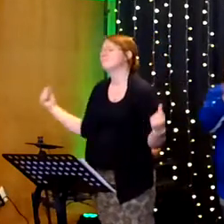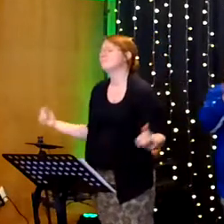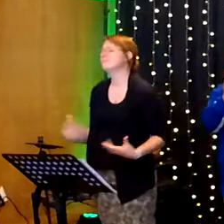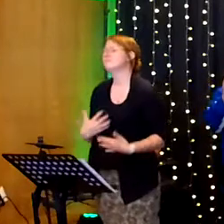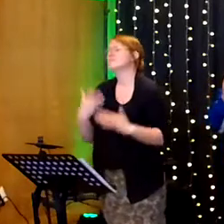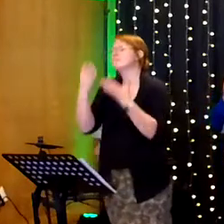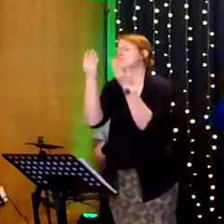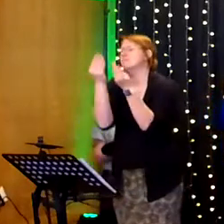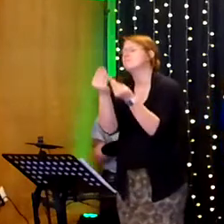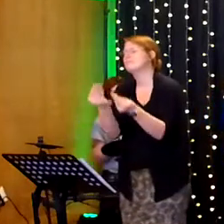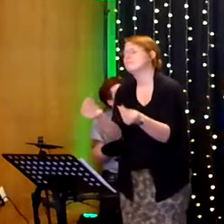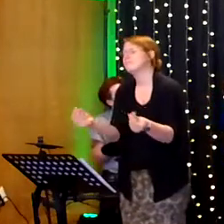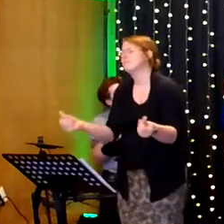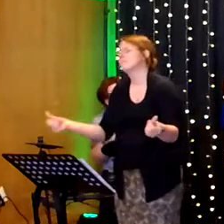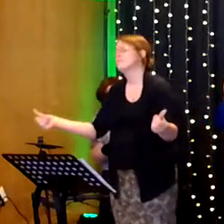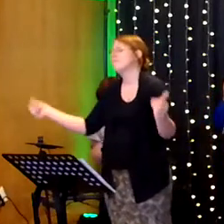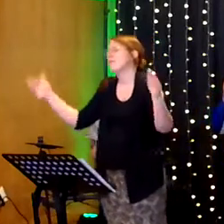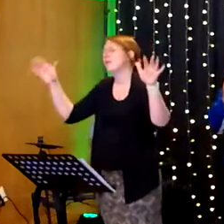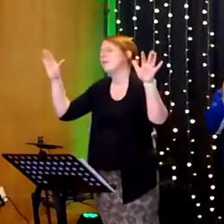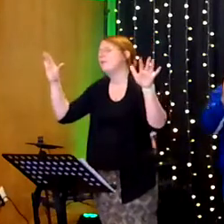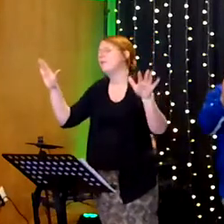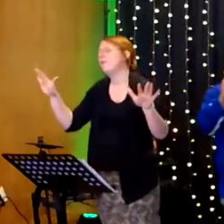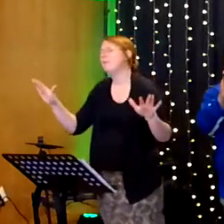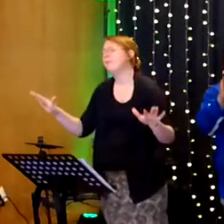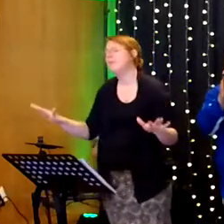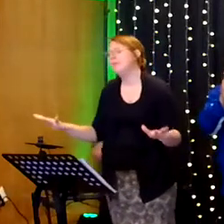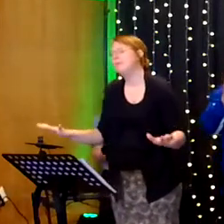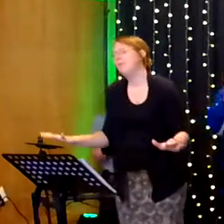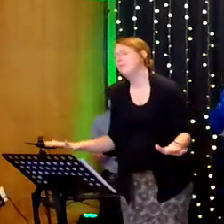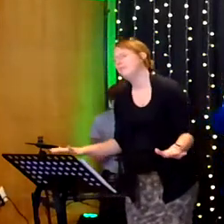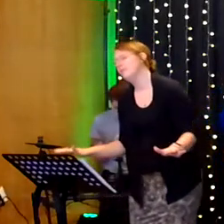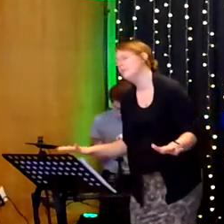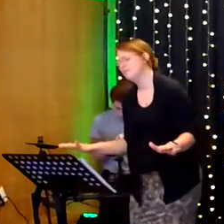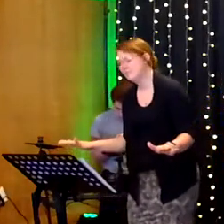all my fears are